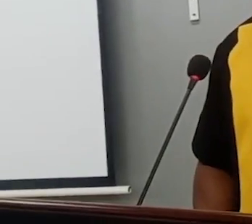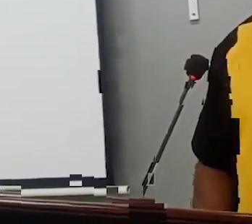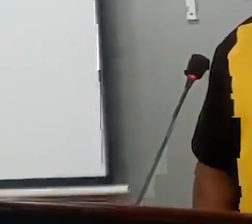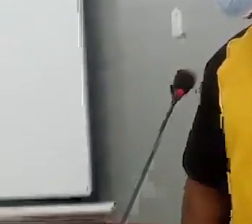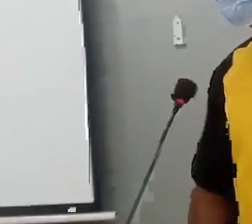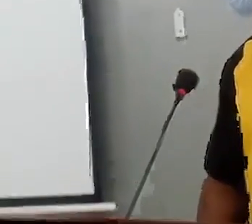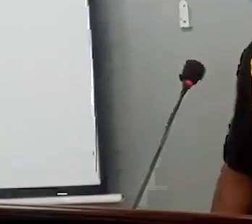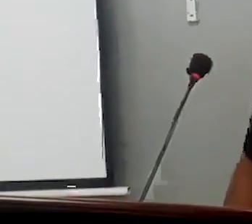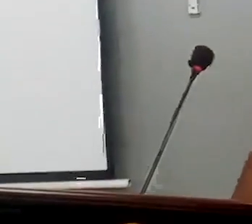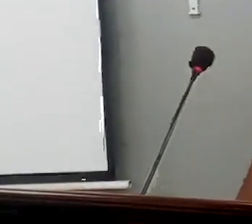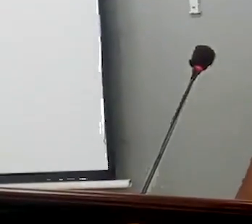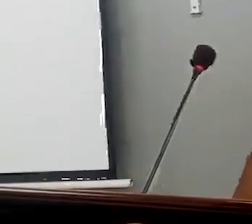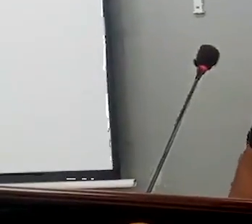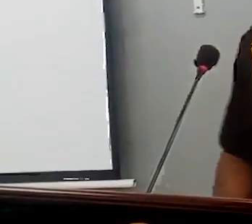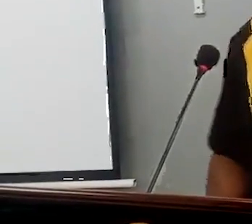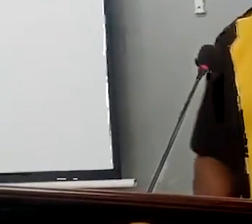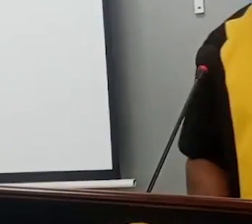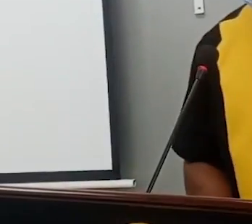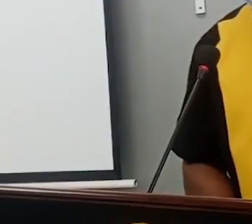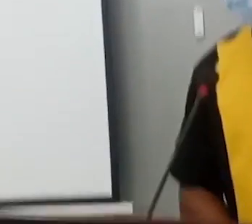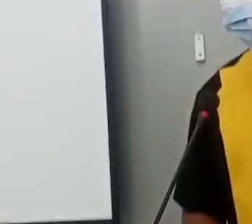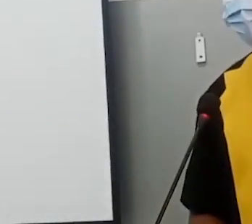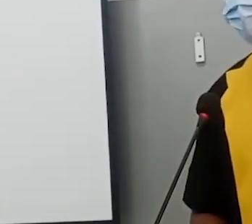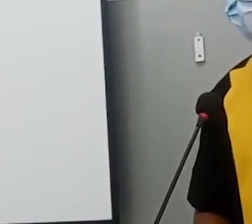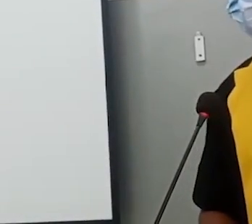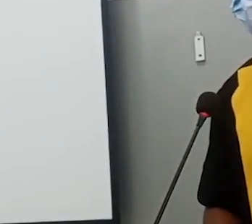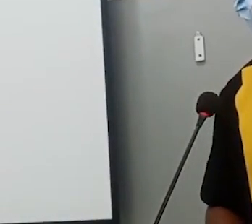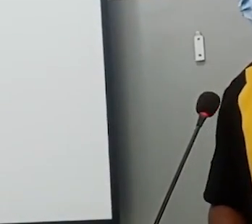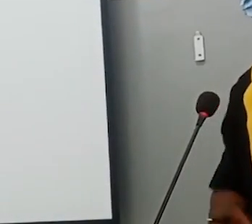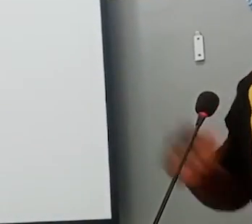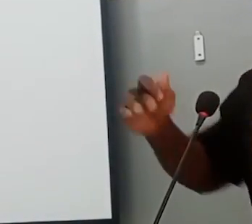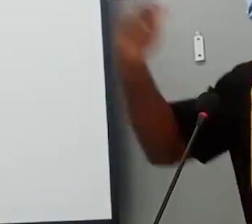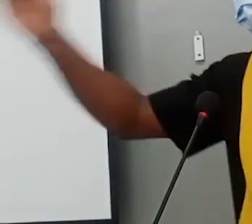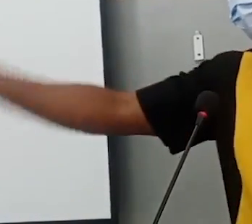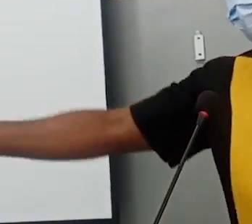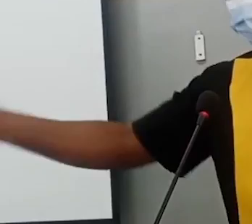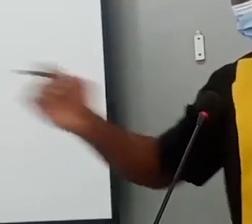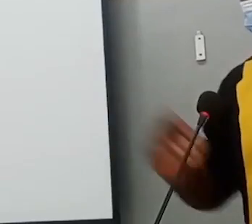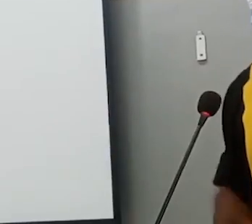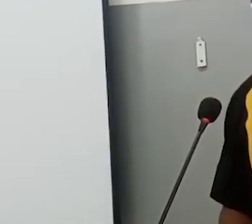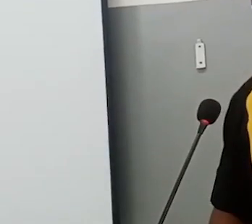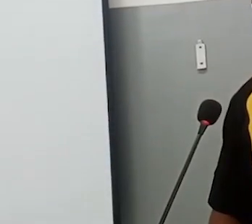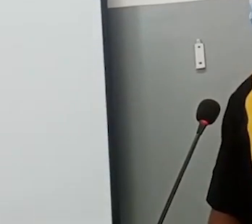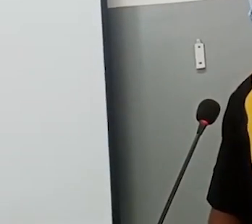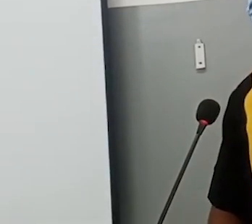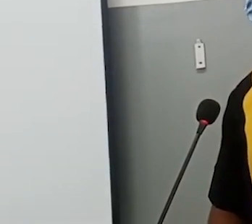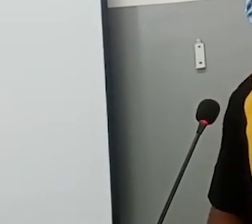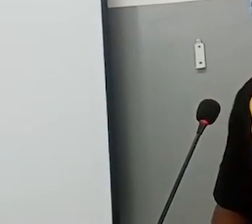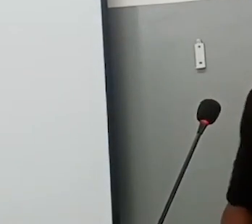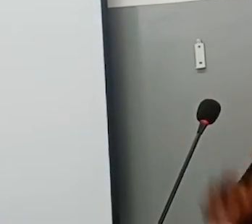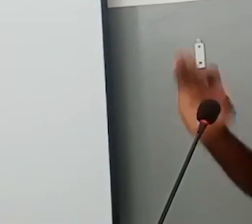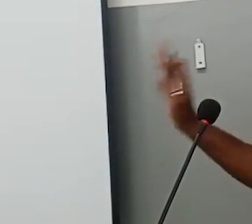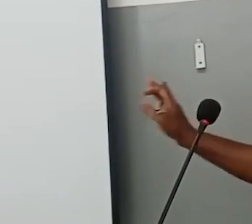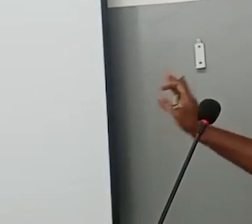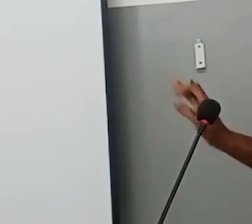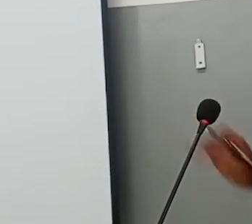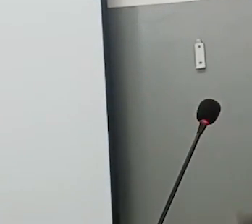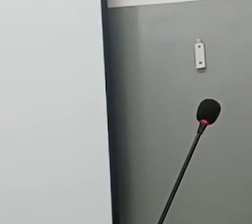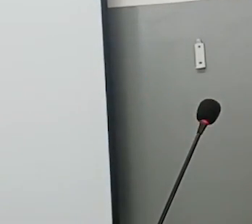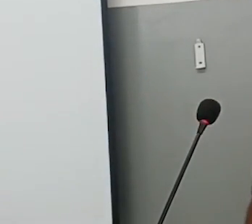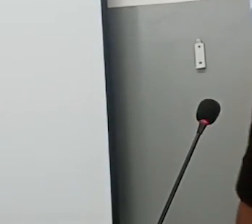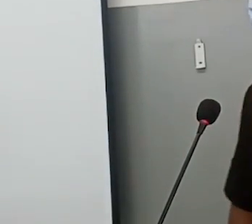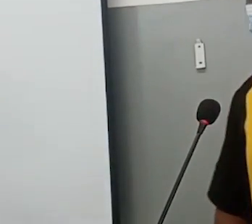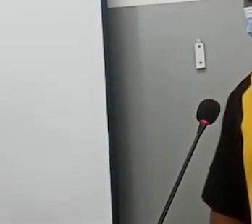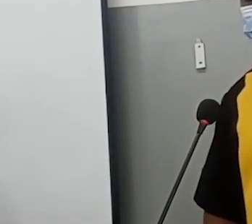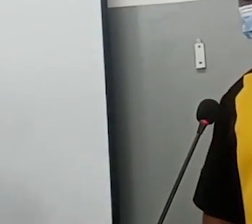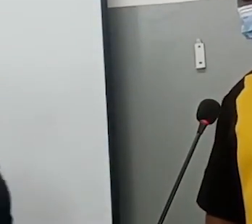did not want to keep them, put them on hold, and so we actually planned to do the COVID-19 part after the